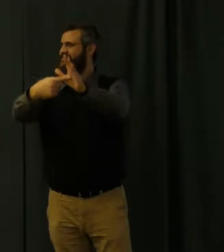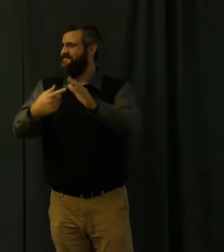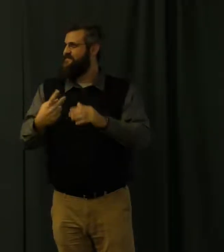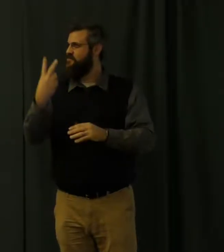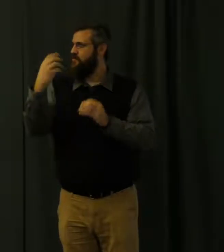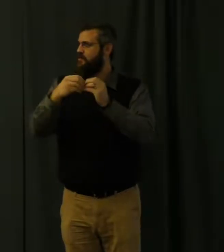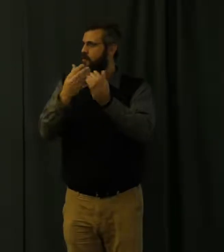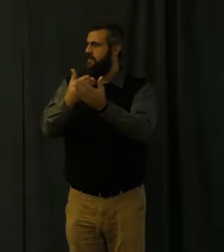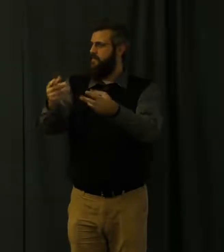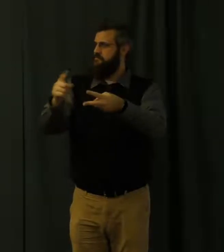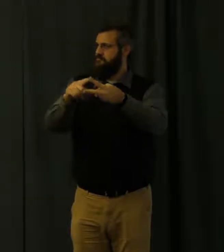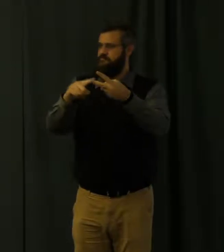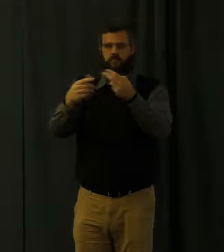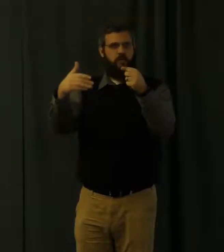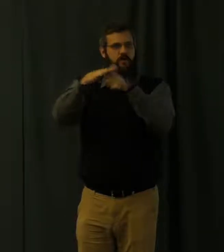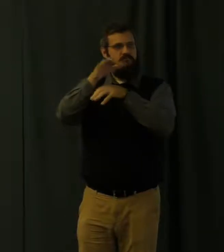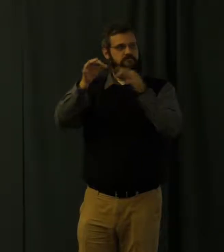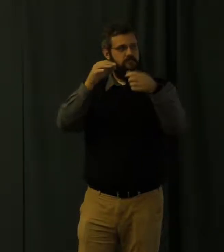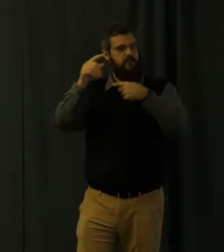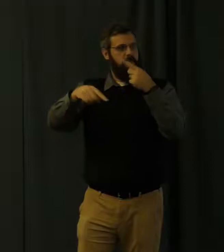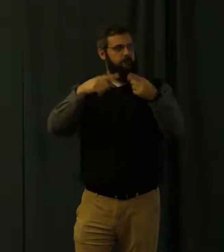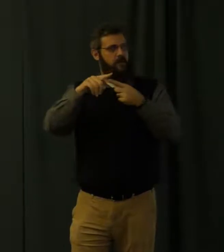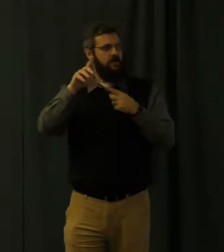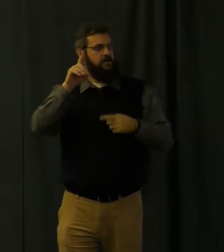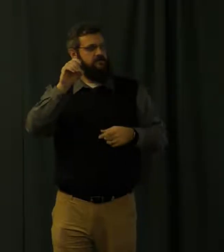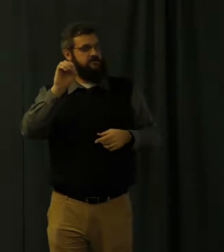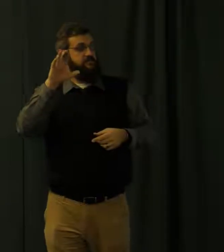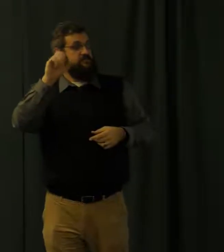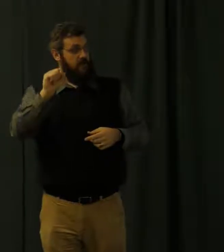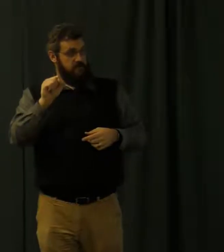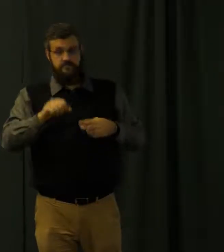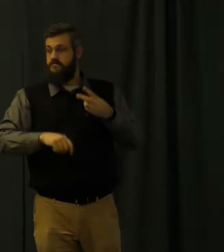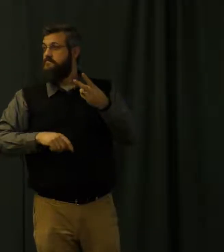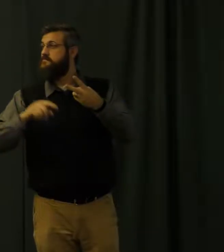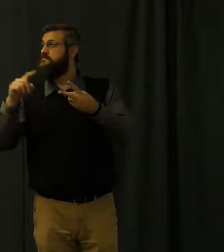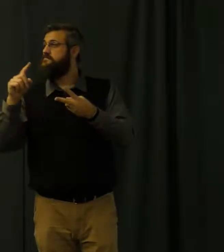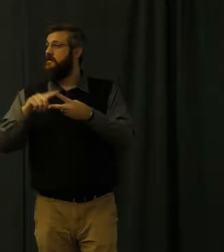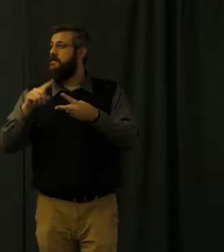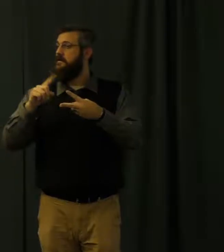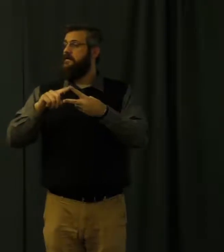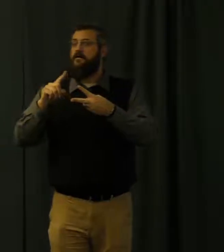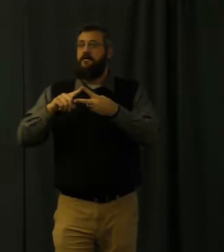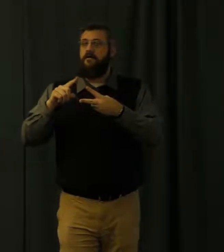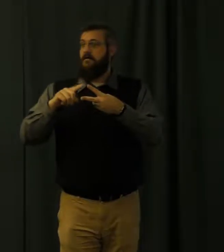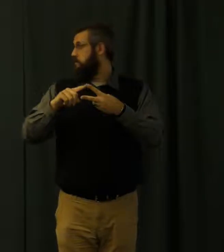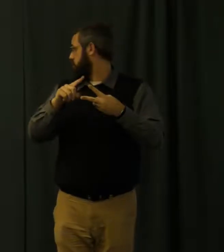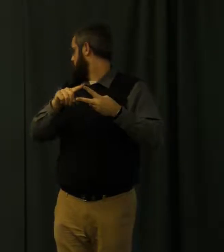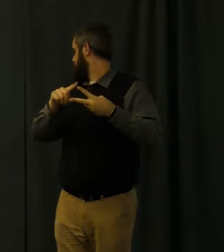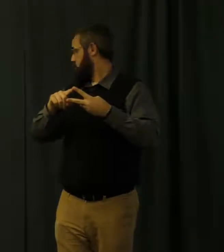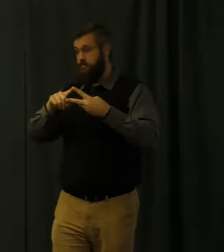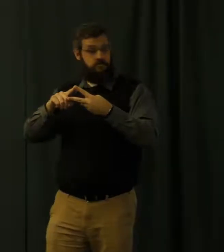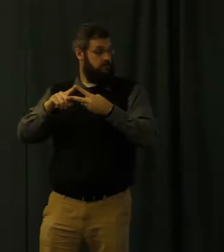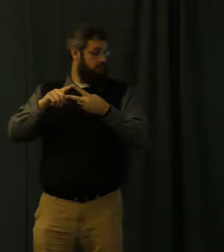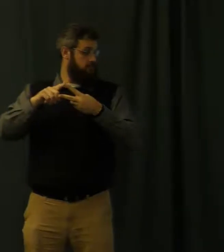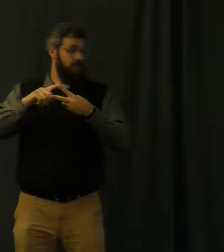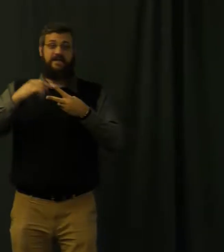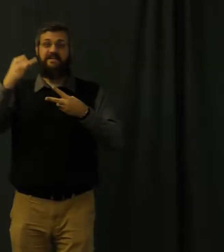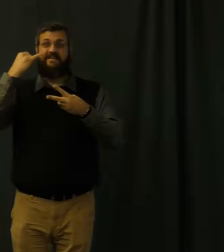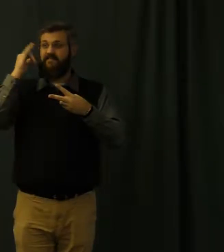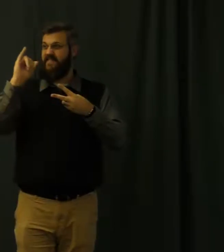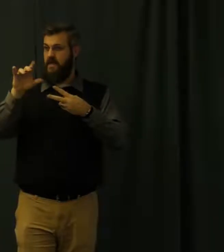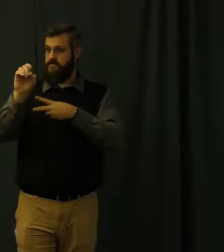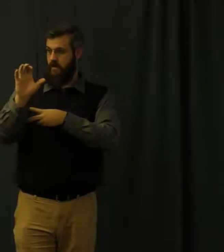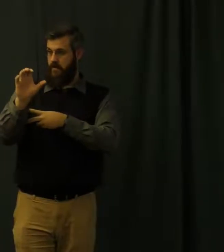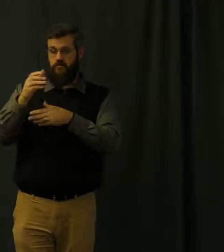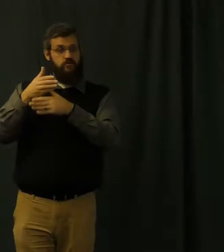So, two more things that I want to cover about docs. One is if you share the doc with